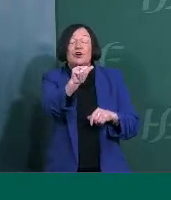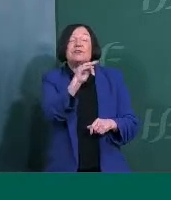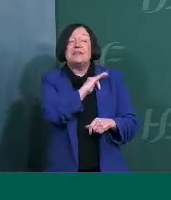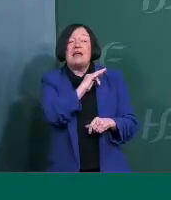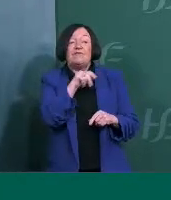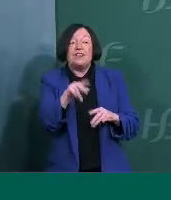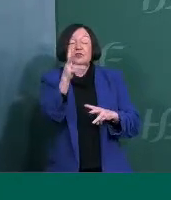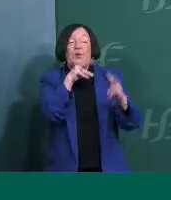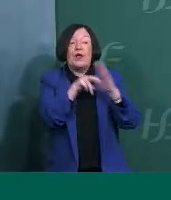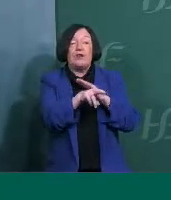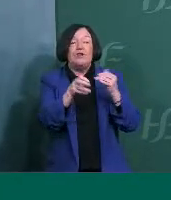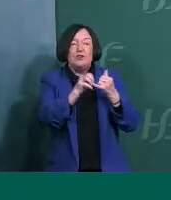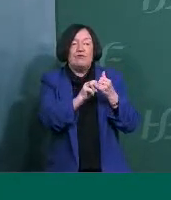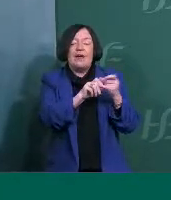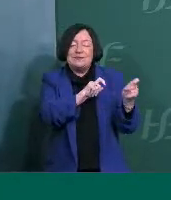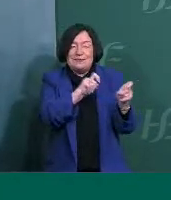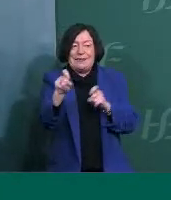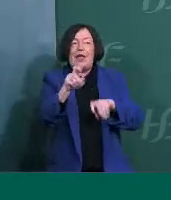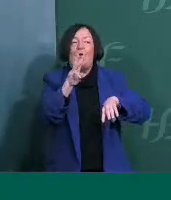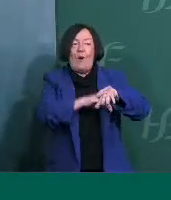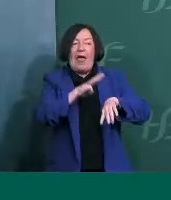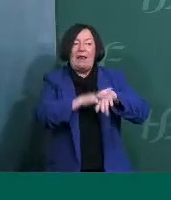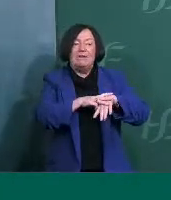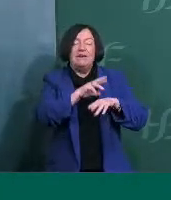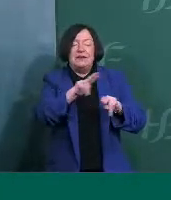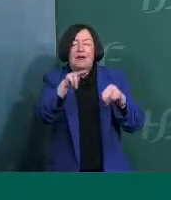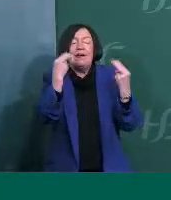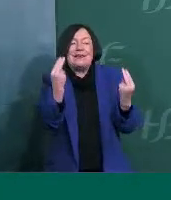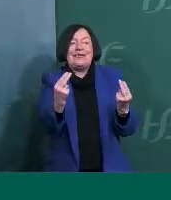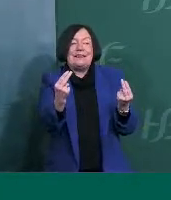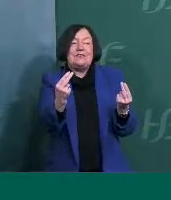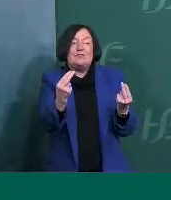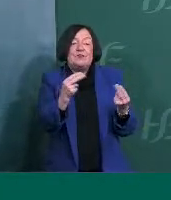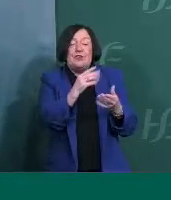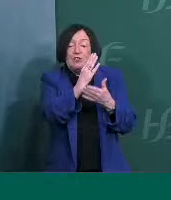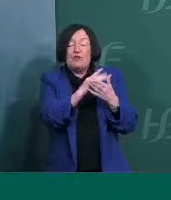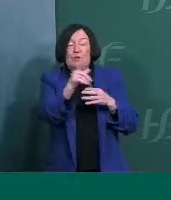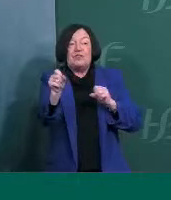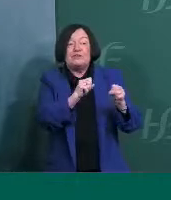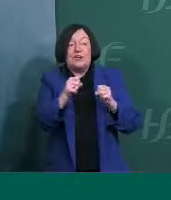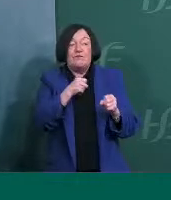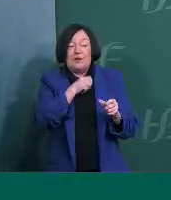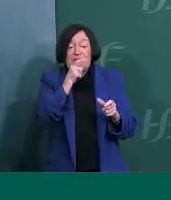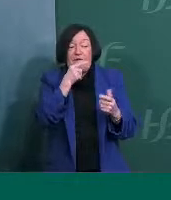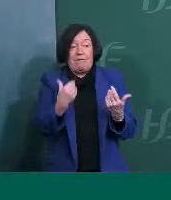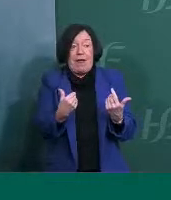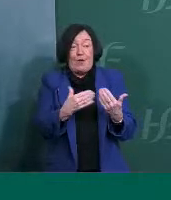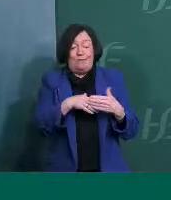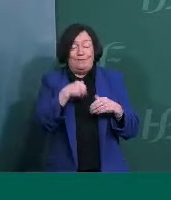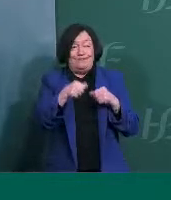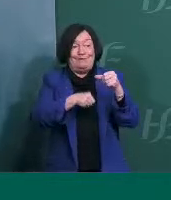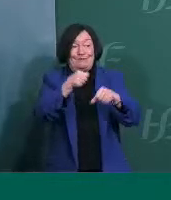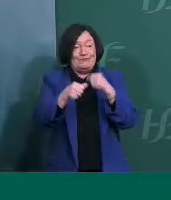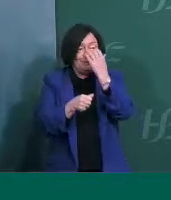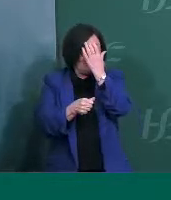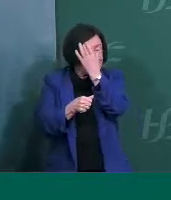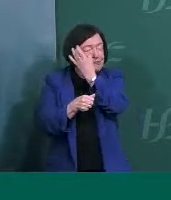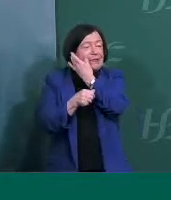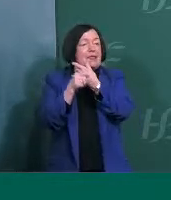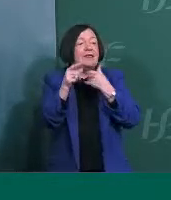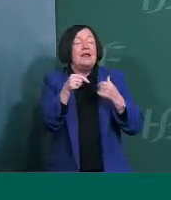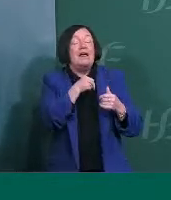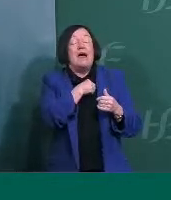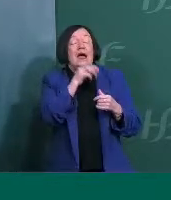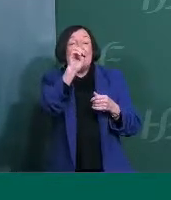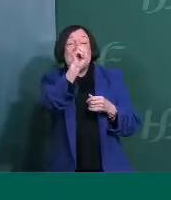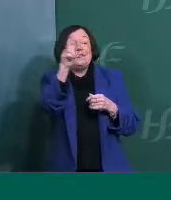this winter is to try and stay well in terms of not needing some of the services that we're about to talk about. In terms of our ED